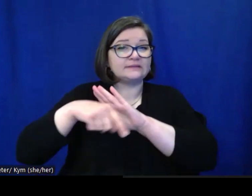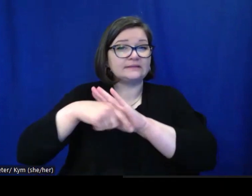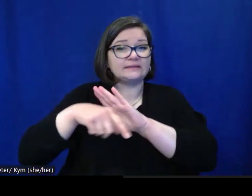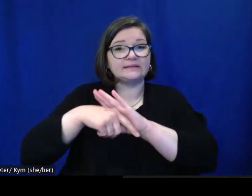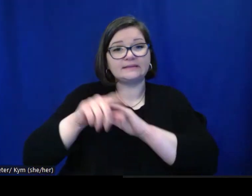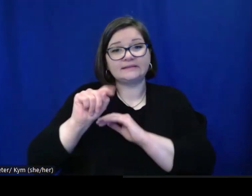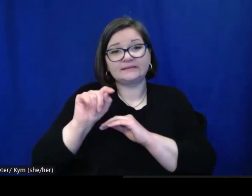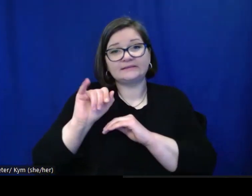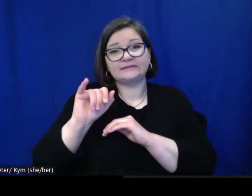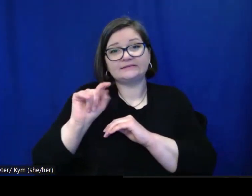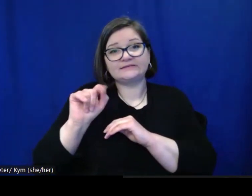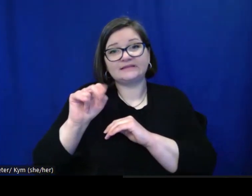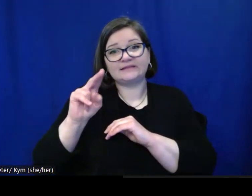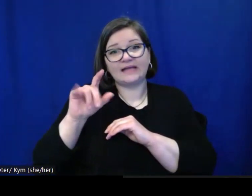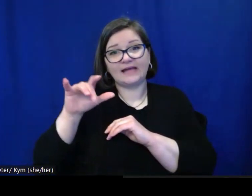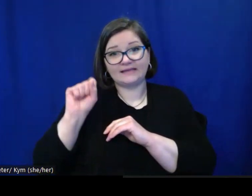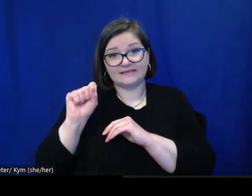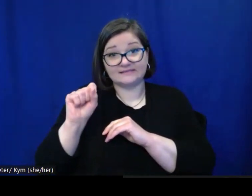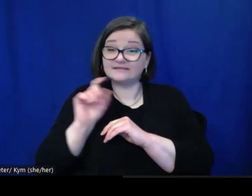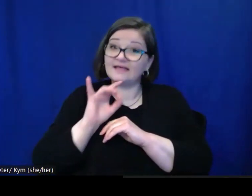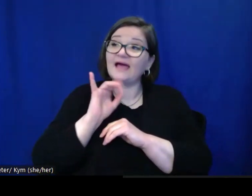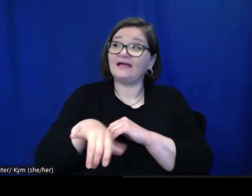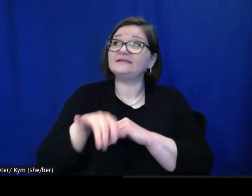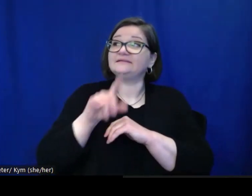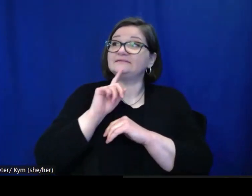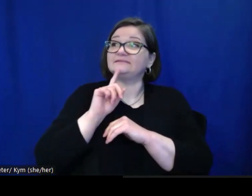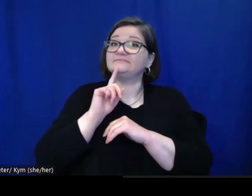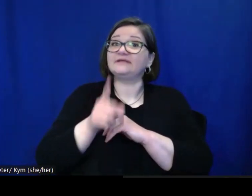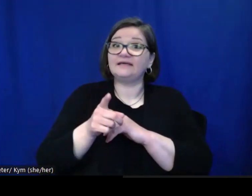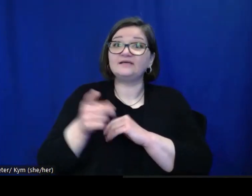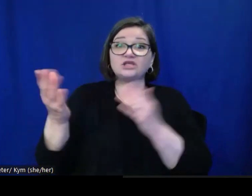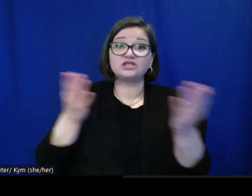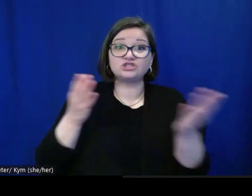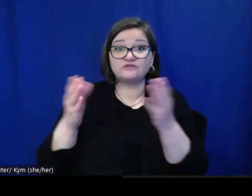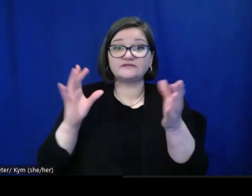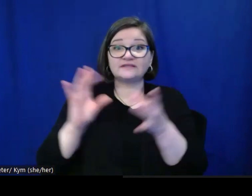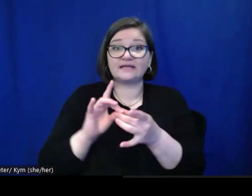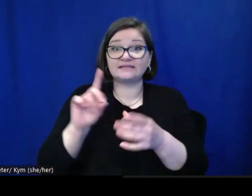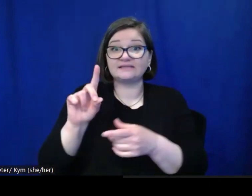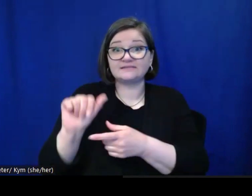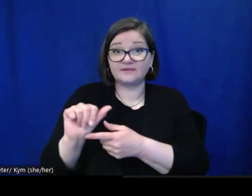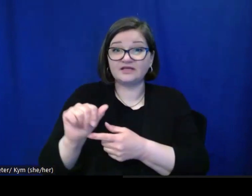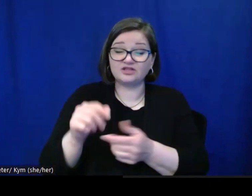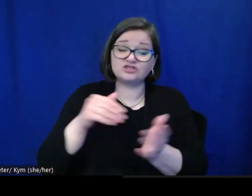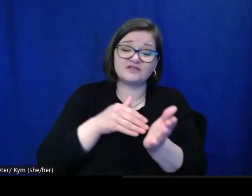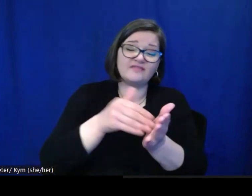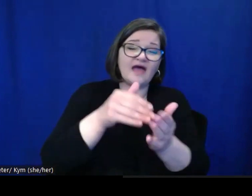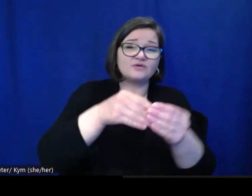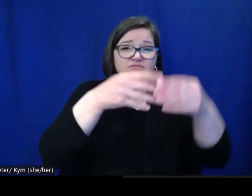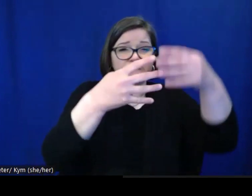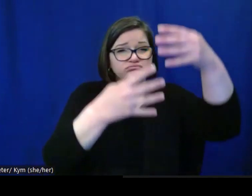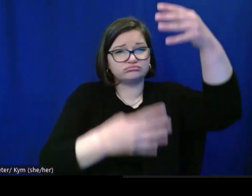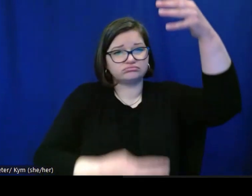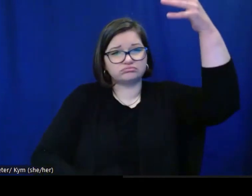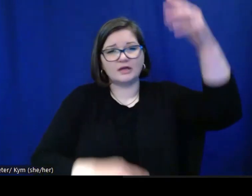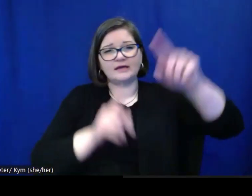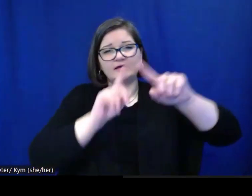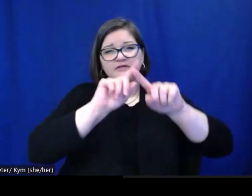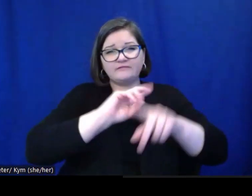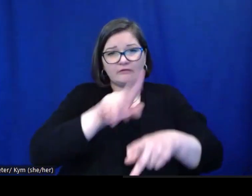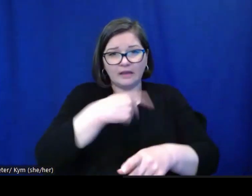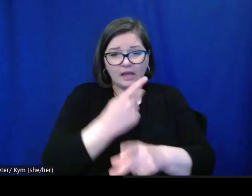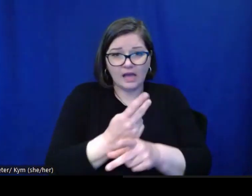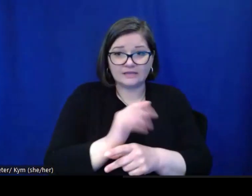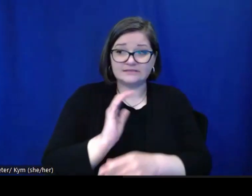is a service-connected disability. So there are thousands of service-connected disabilities that our